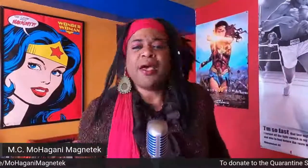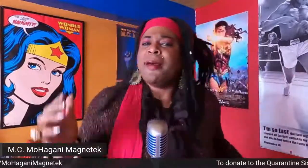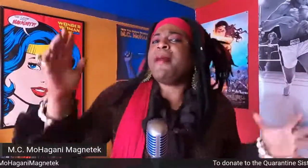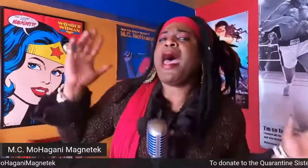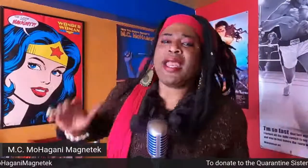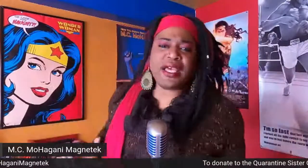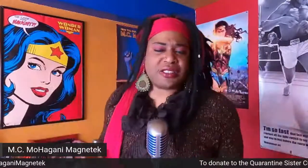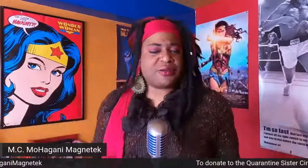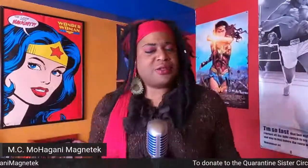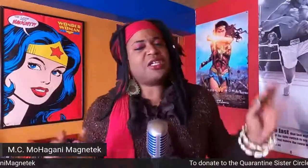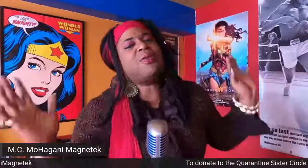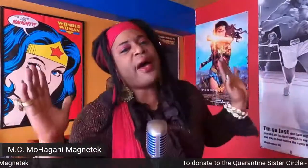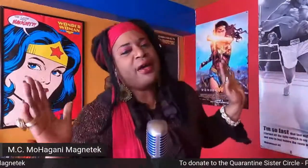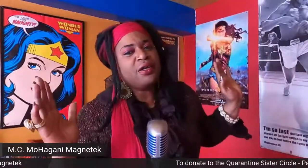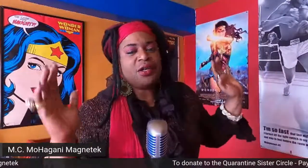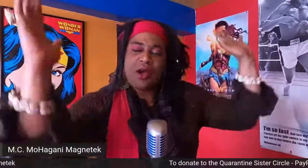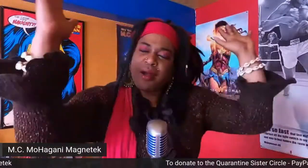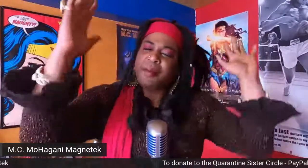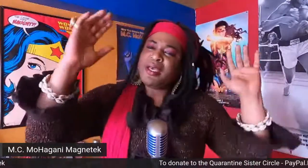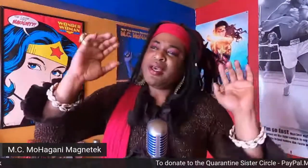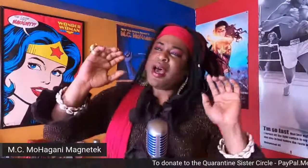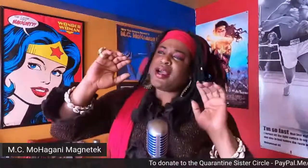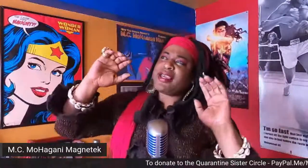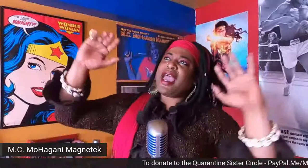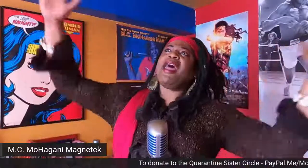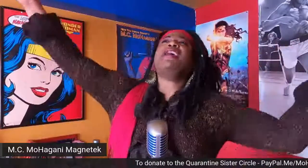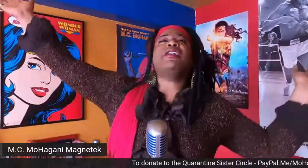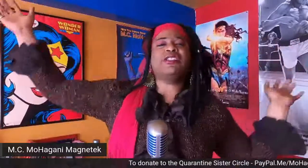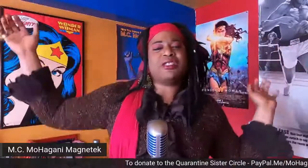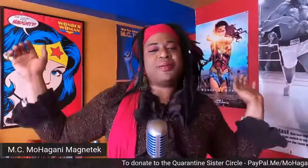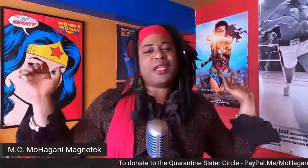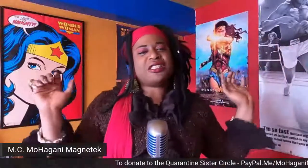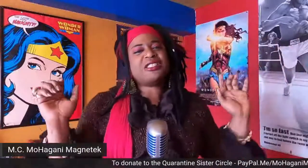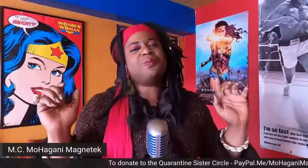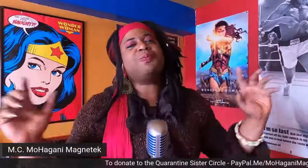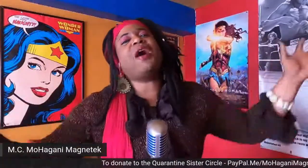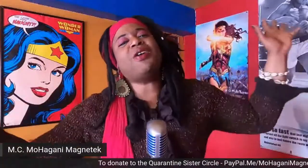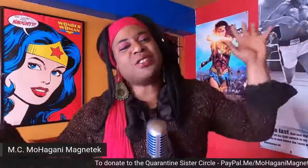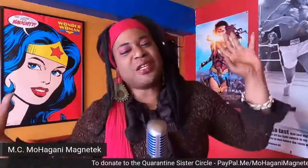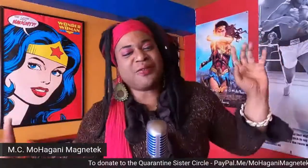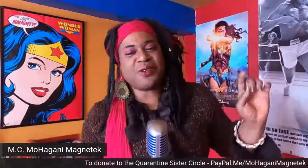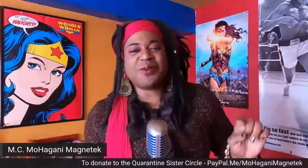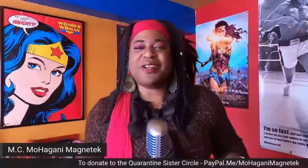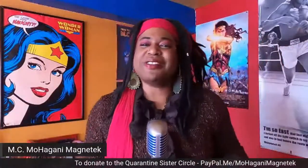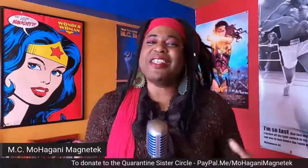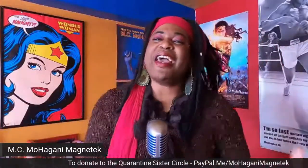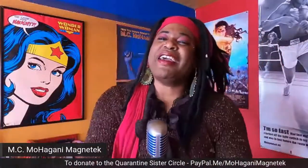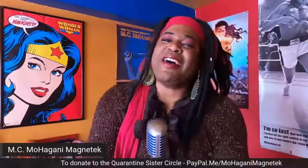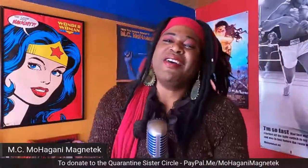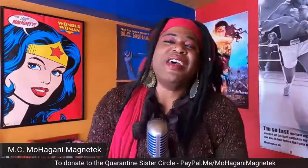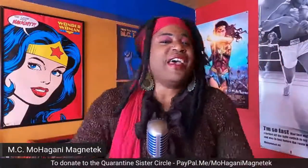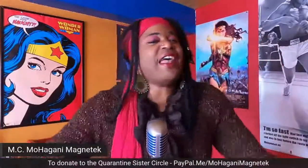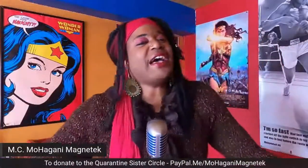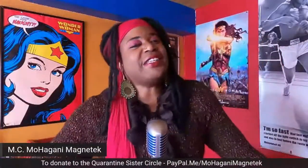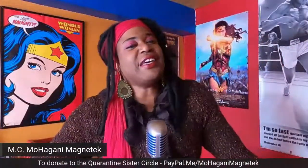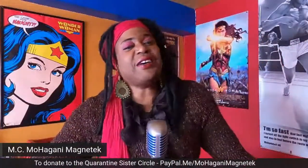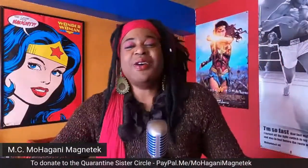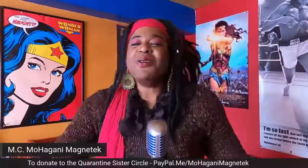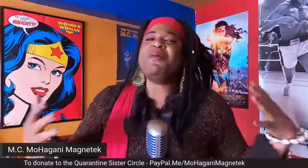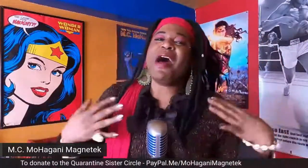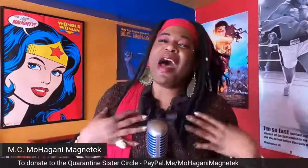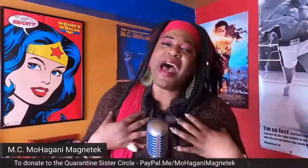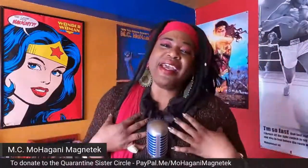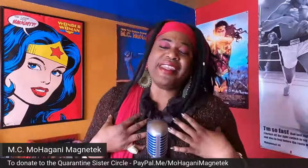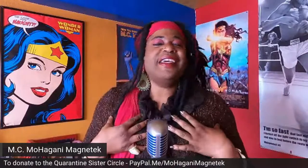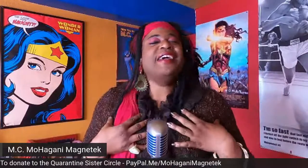up madisms. That's right. You heard me. A cataclysm, an explosion, if you will. So let go and act ill